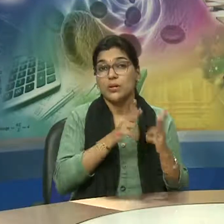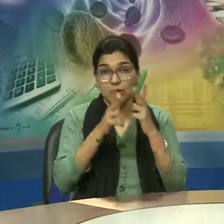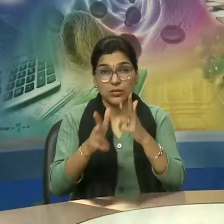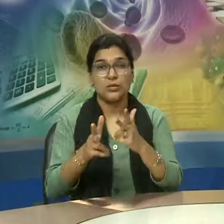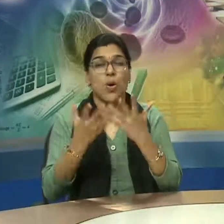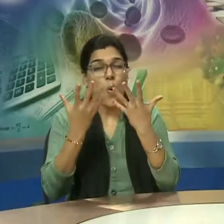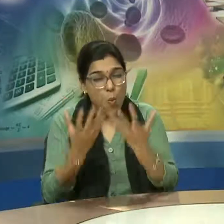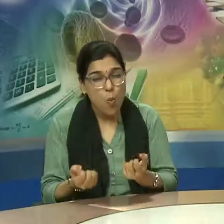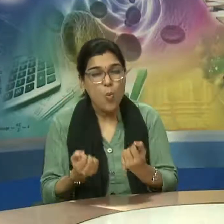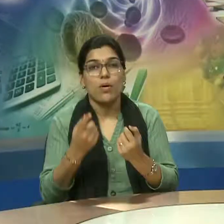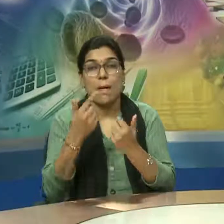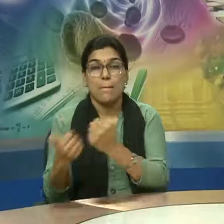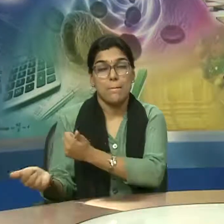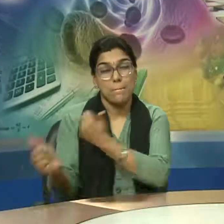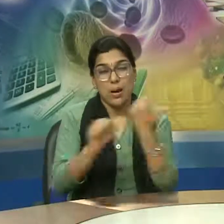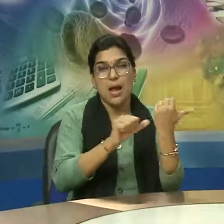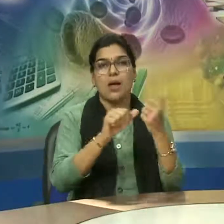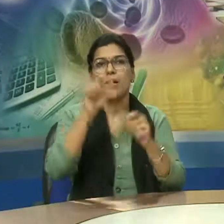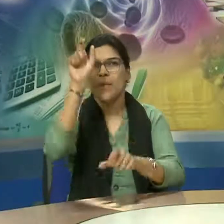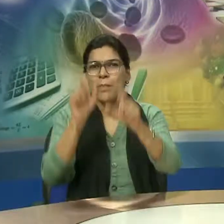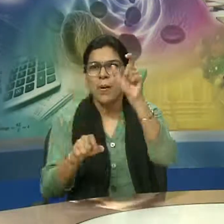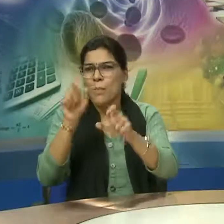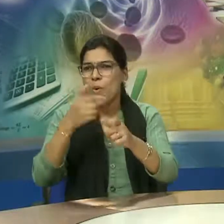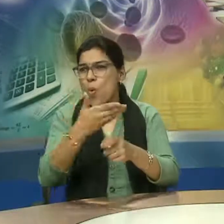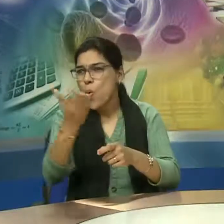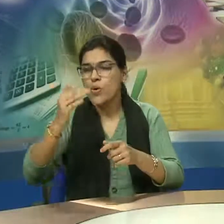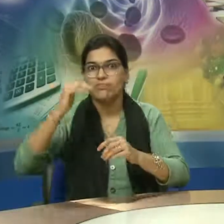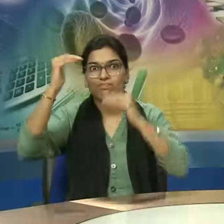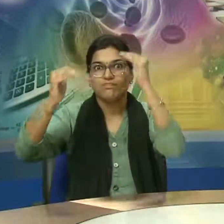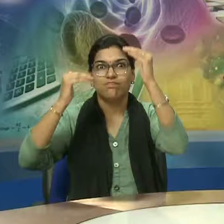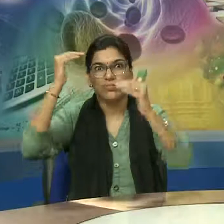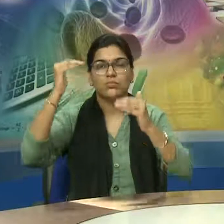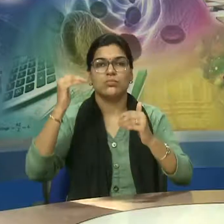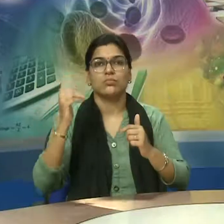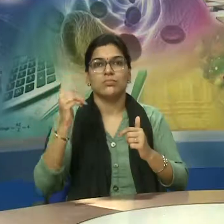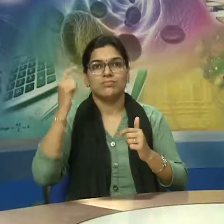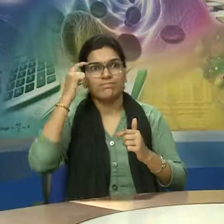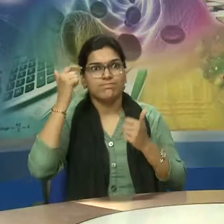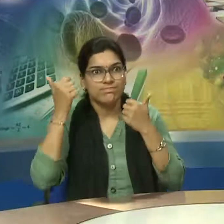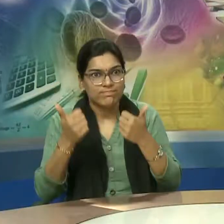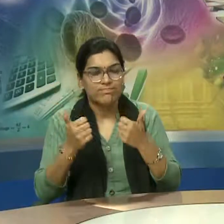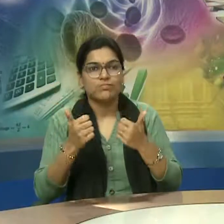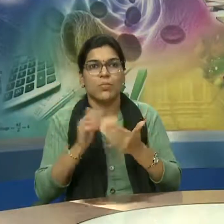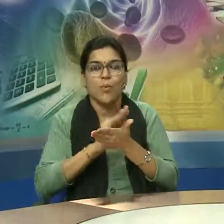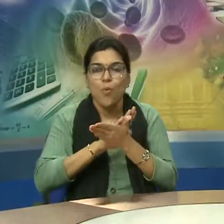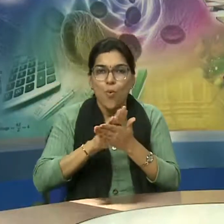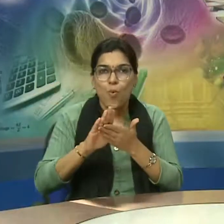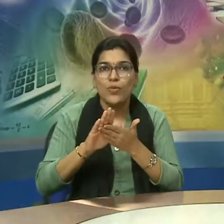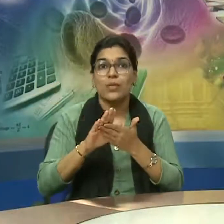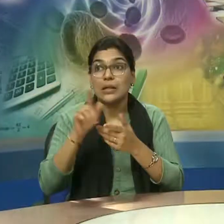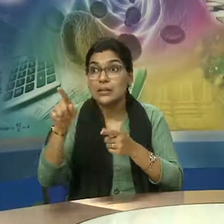Third stanza. The poet has a deep desire to go